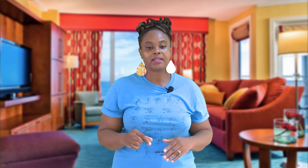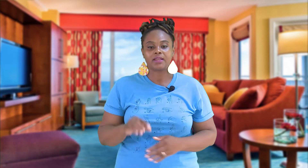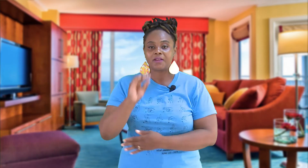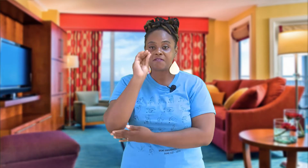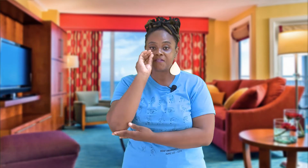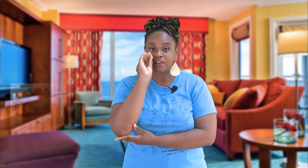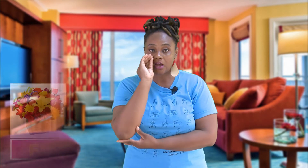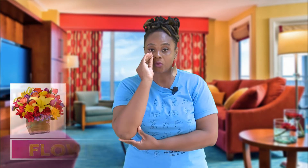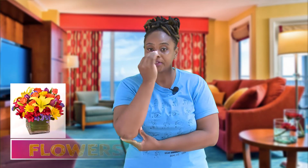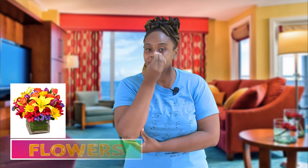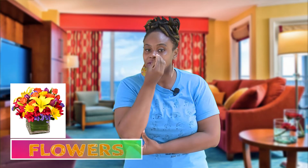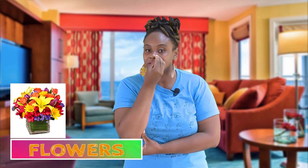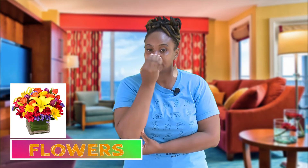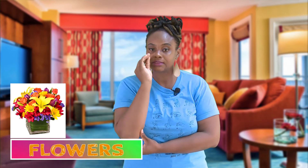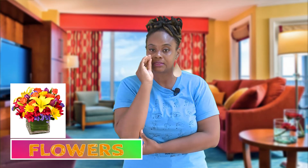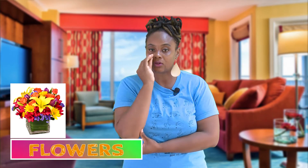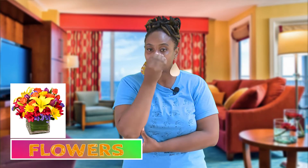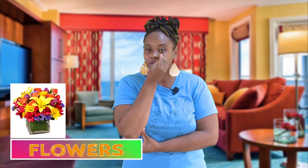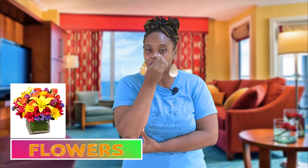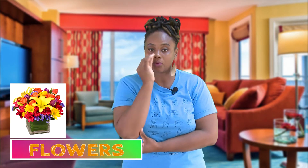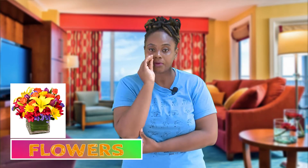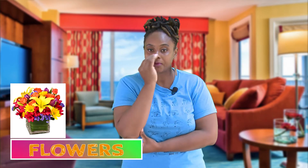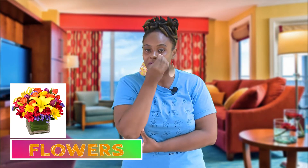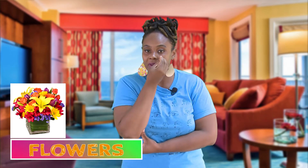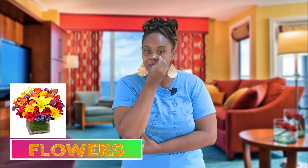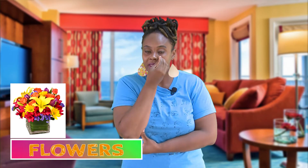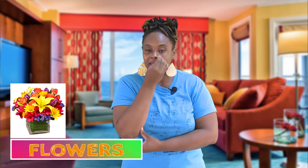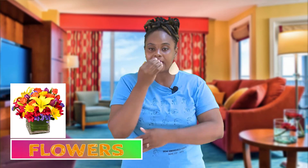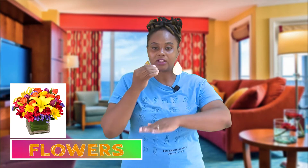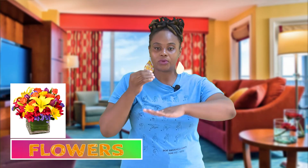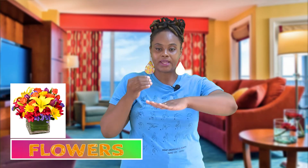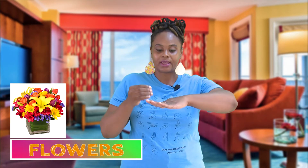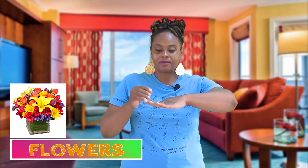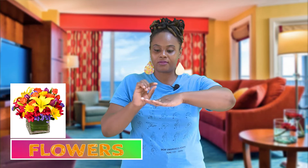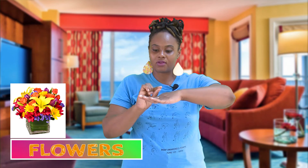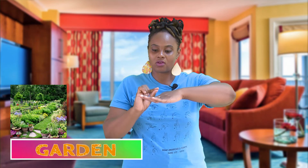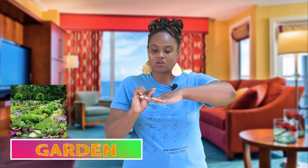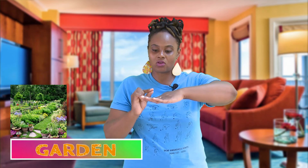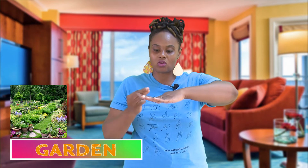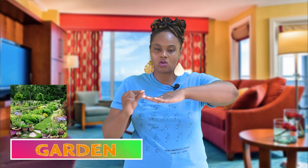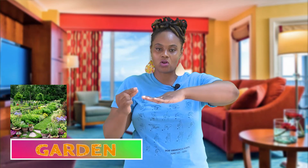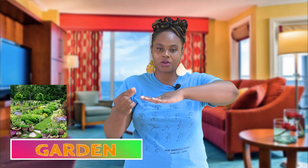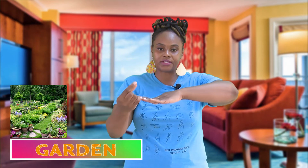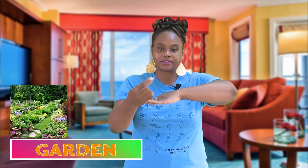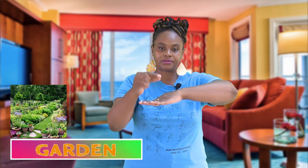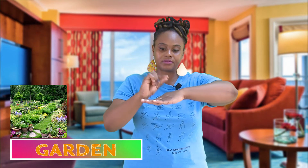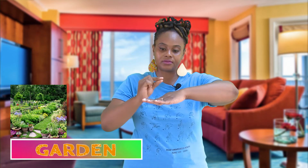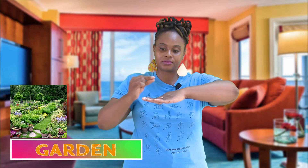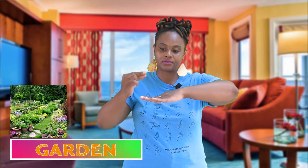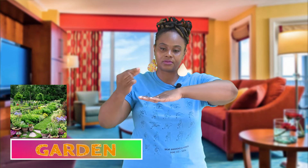had flowers or flower, and we have garden.